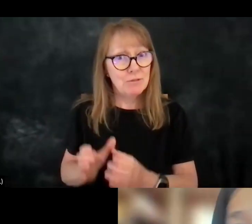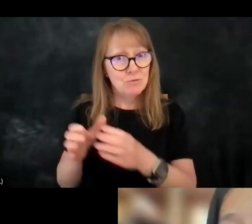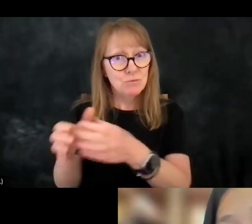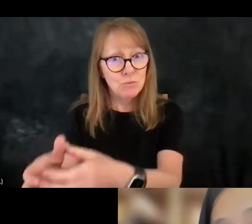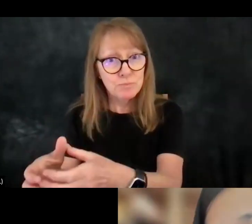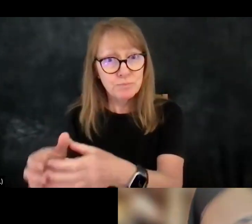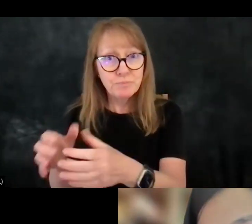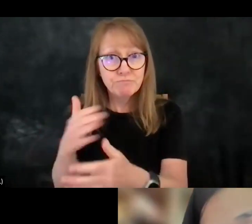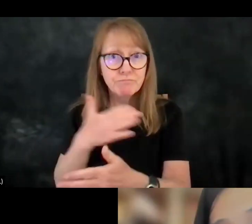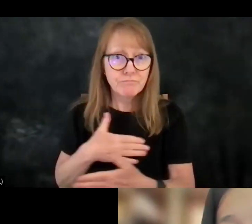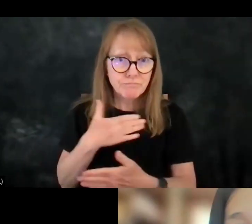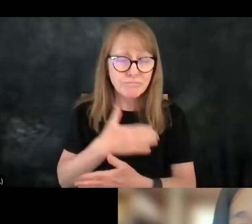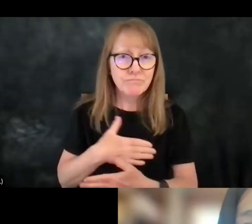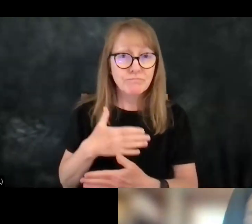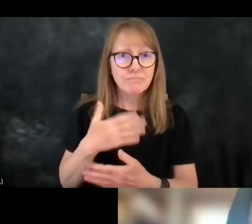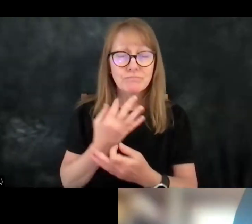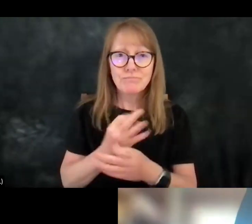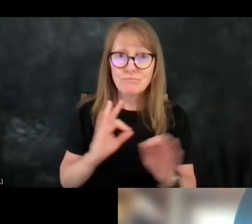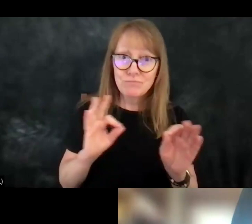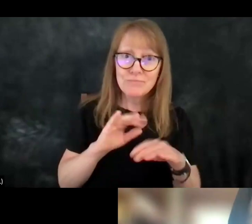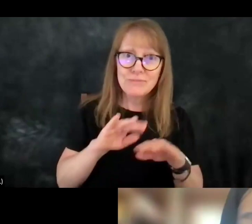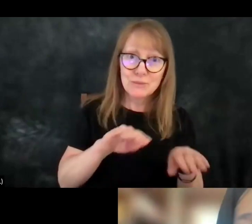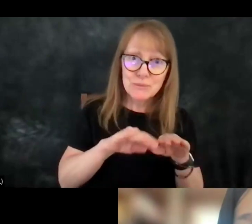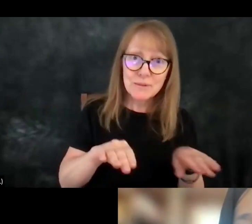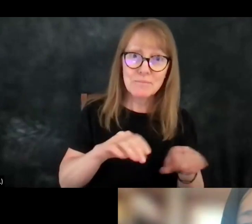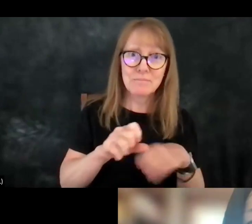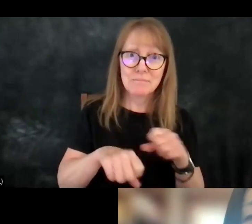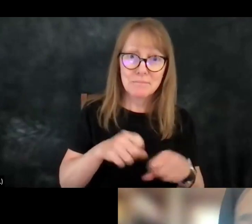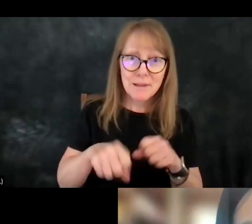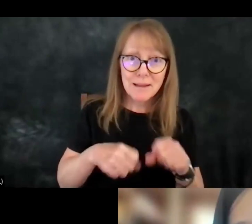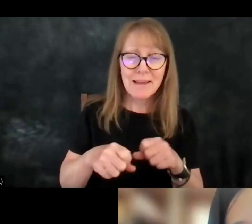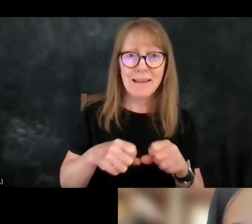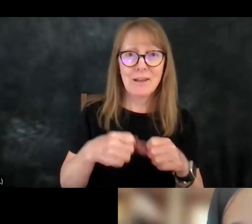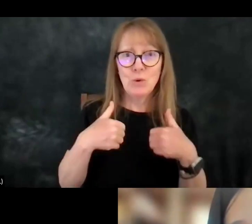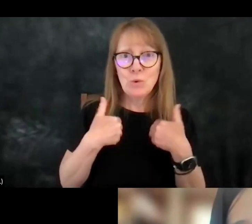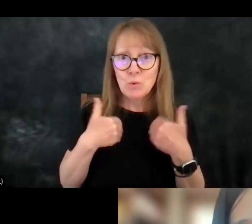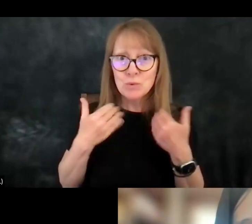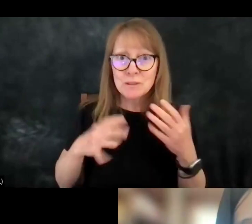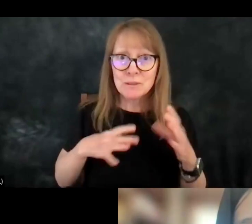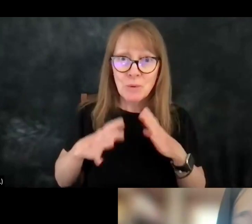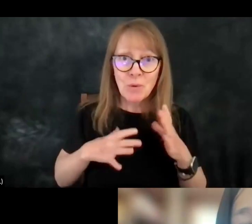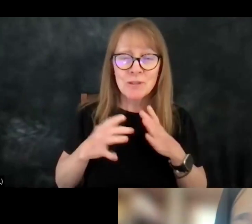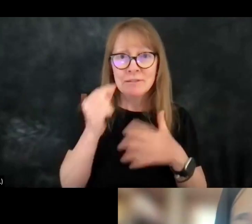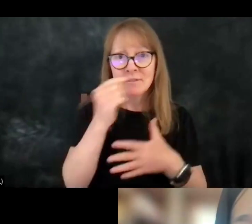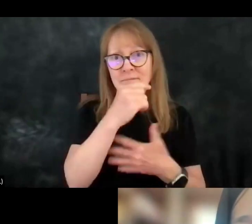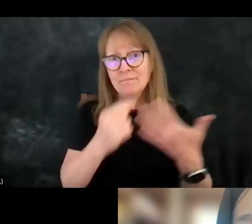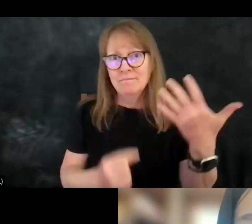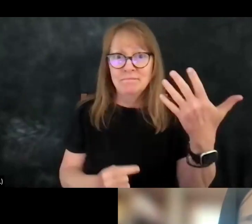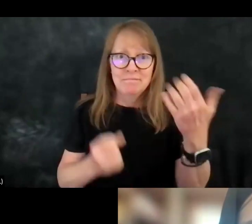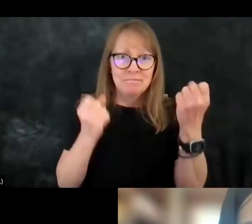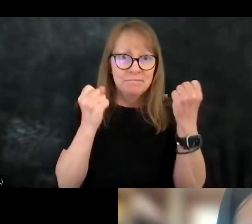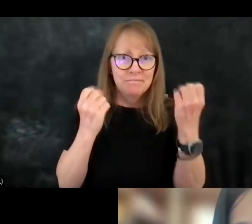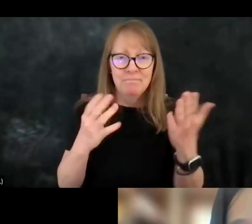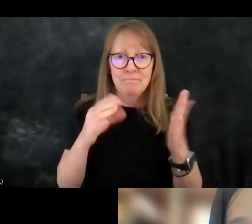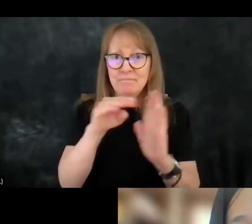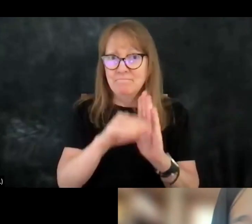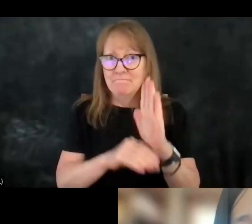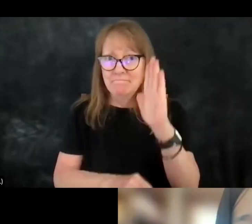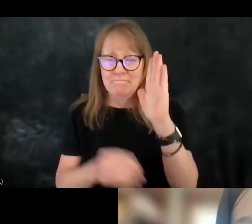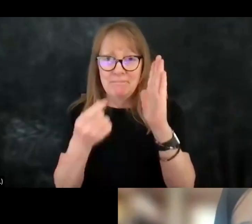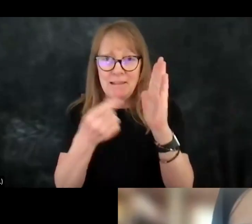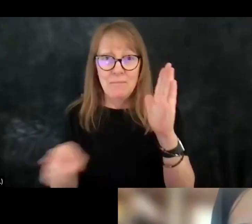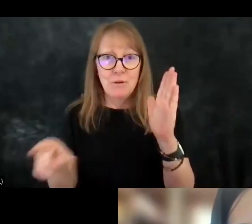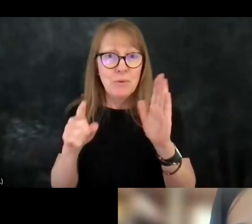swim lessons, free bike lessons, youth sports. There's a whole lot happening, and we can't wait to see you